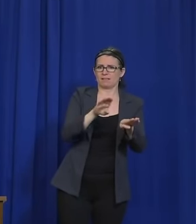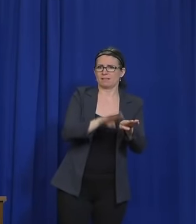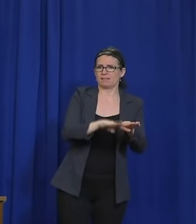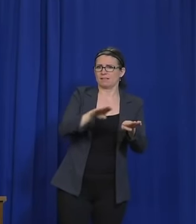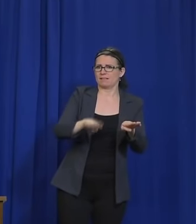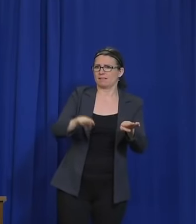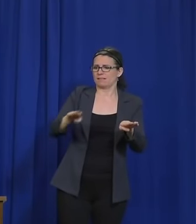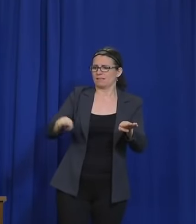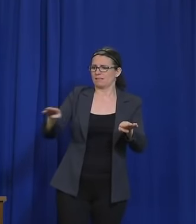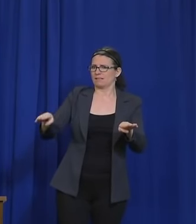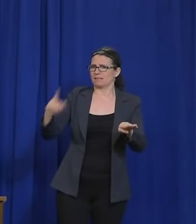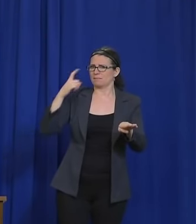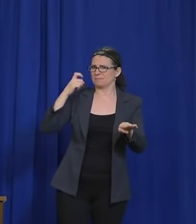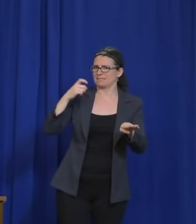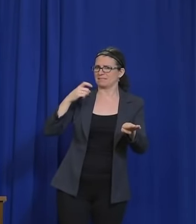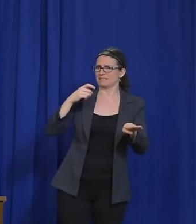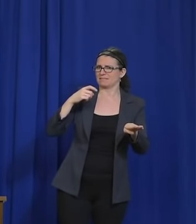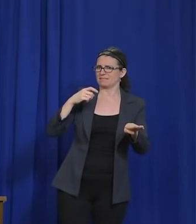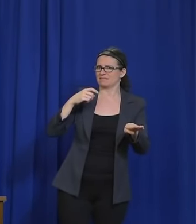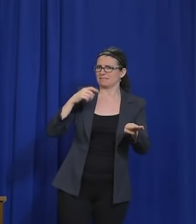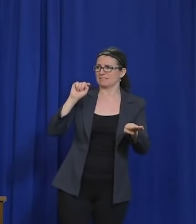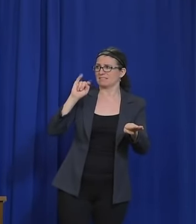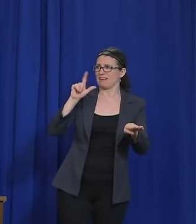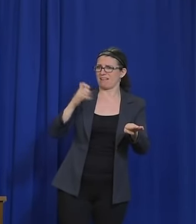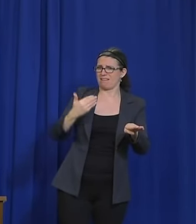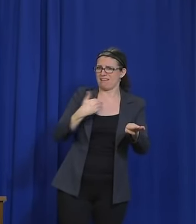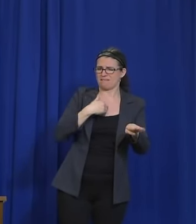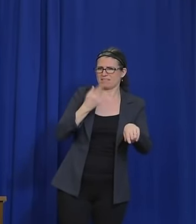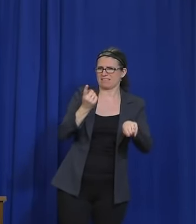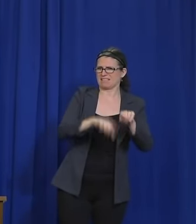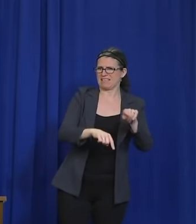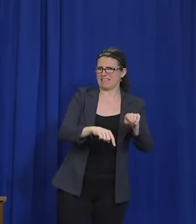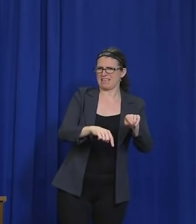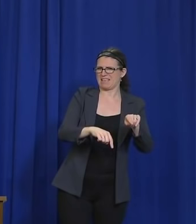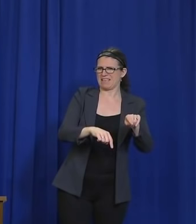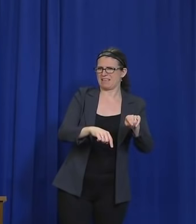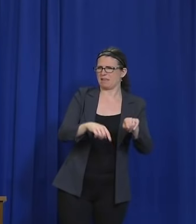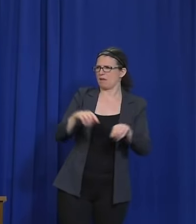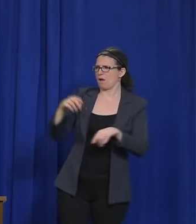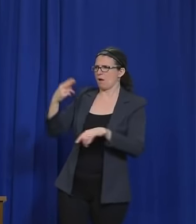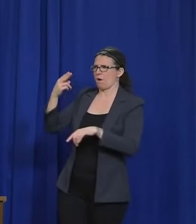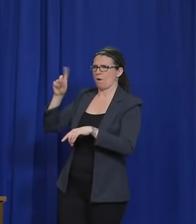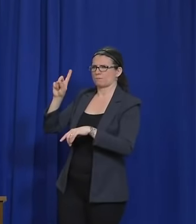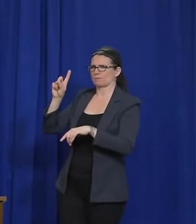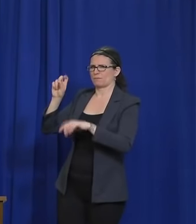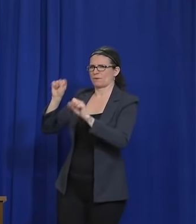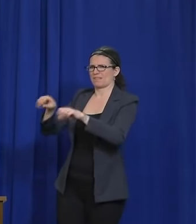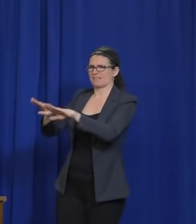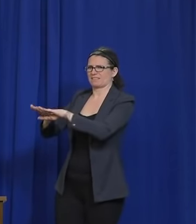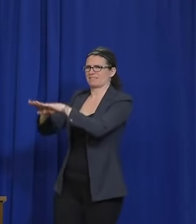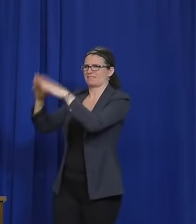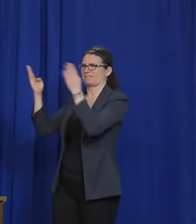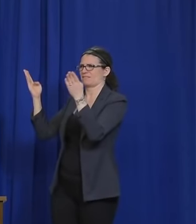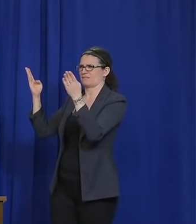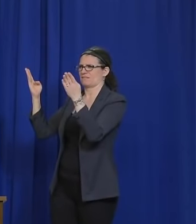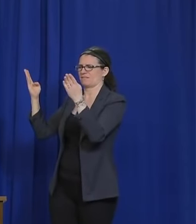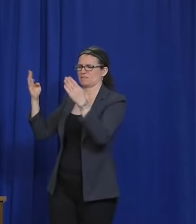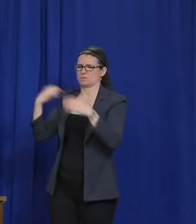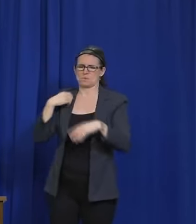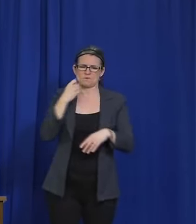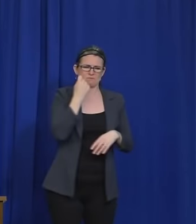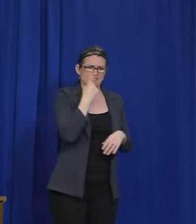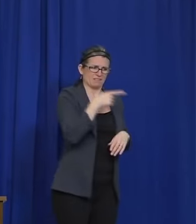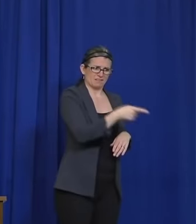now to service all of their customers with no additional restrictions. How do you address that disparity? And as you move toward opening